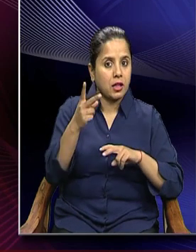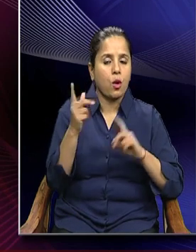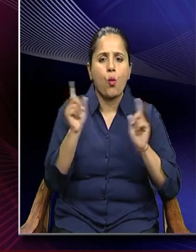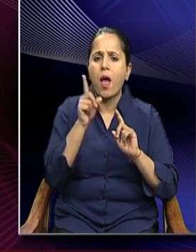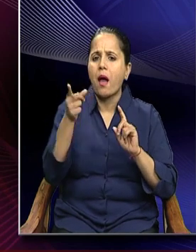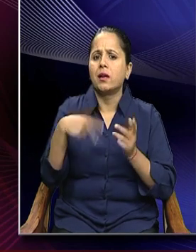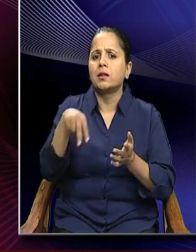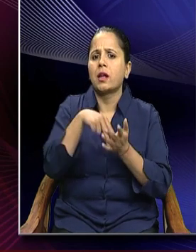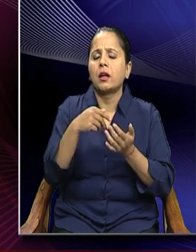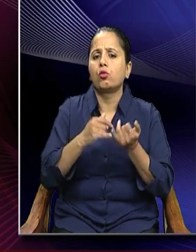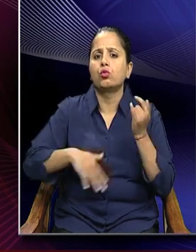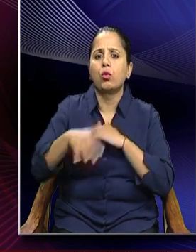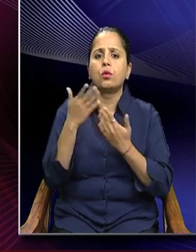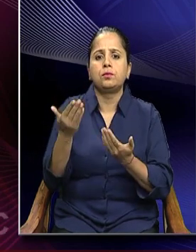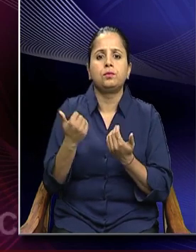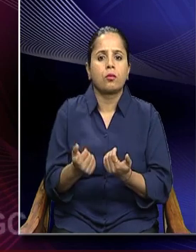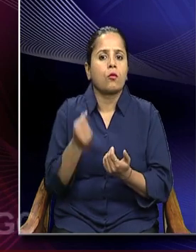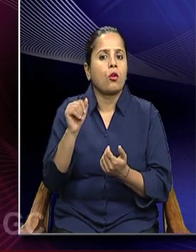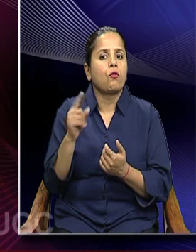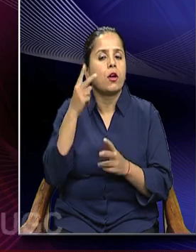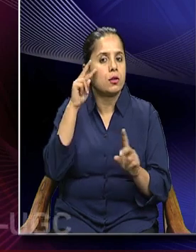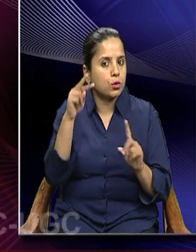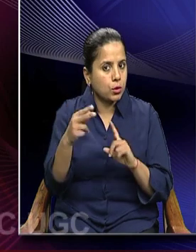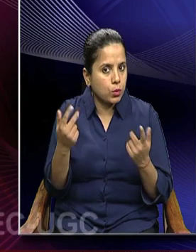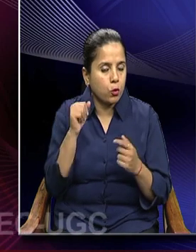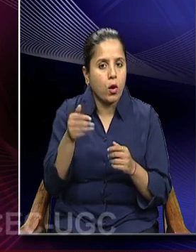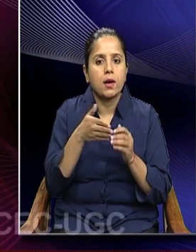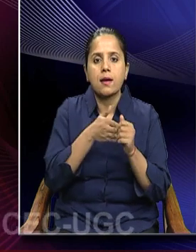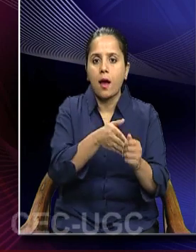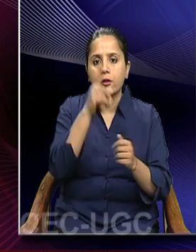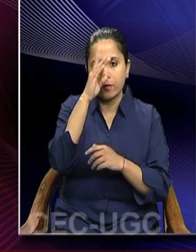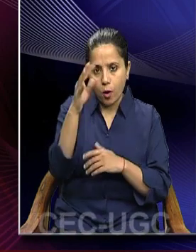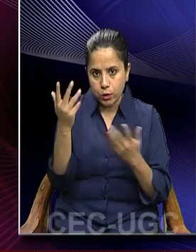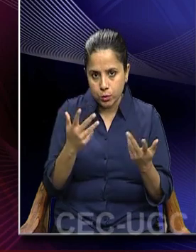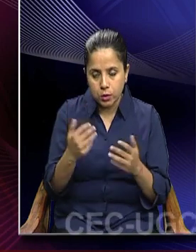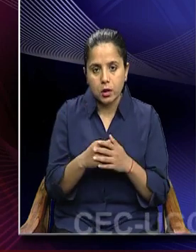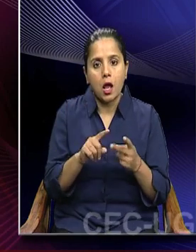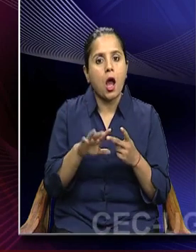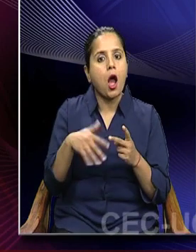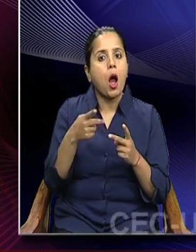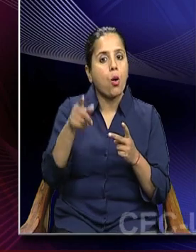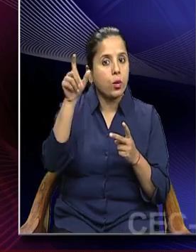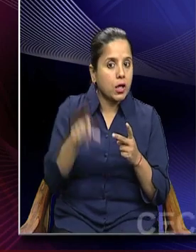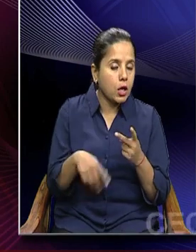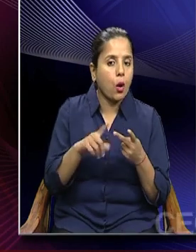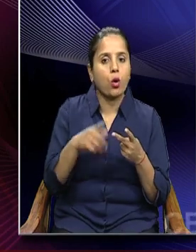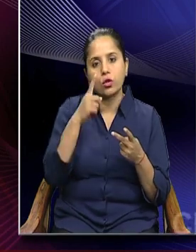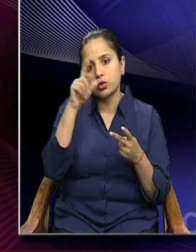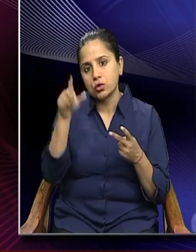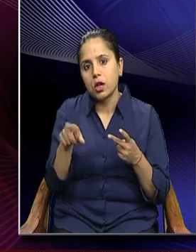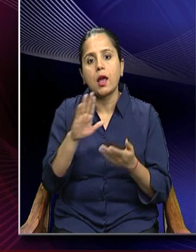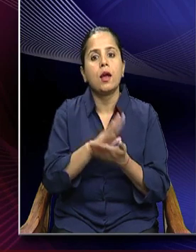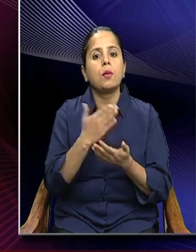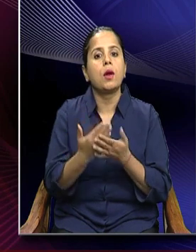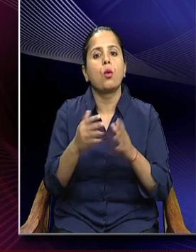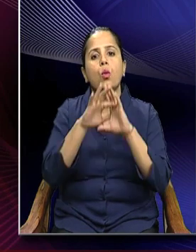she stands in society, what are his perspective, what are his guiding philosophies, how he or she interprets the